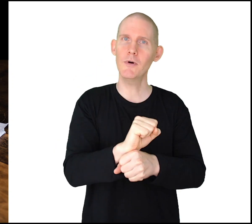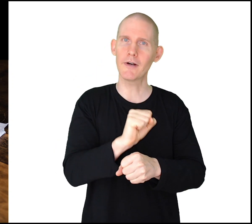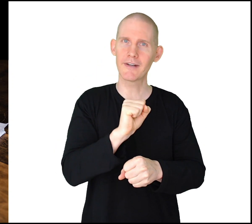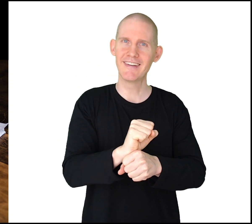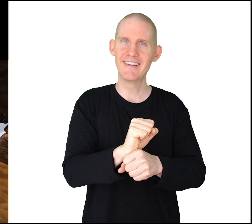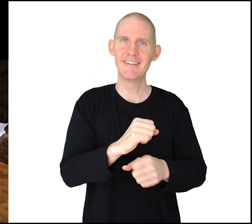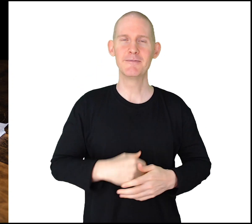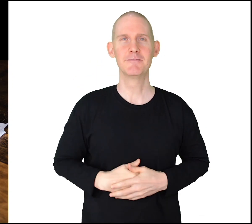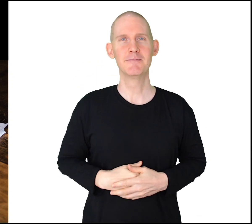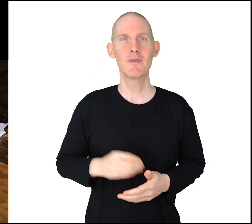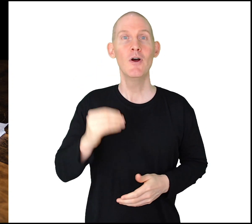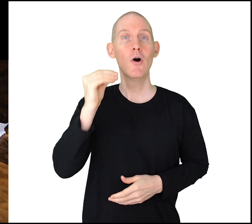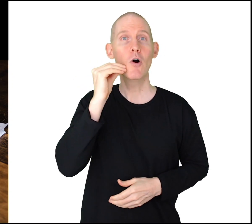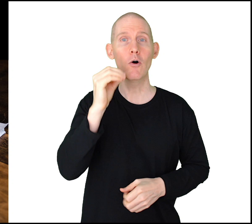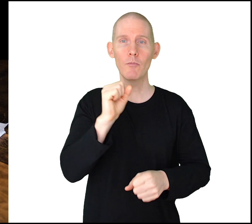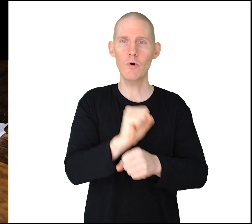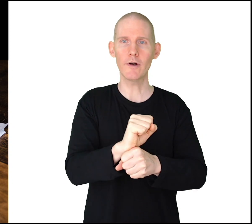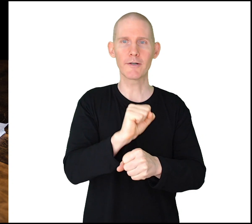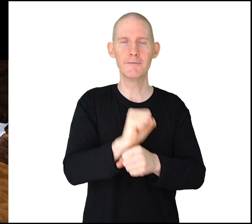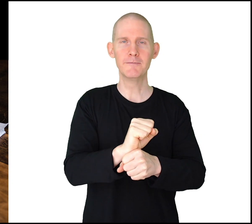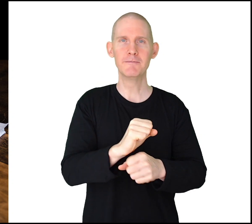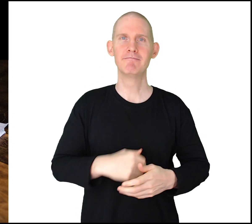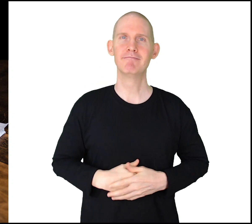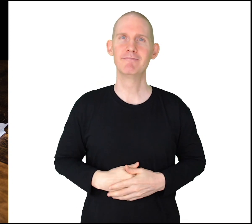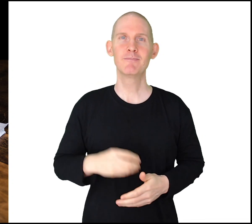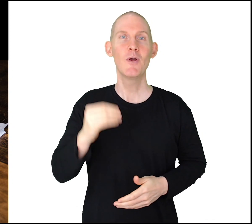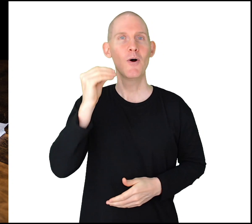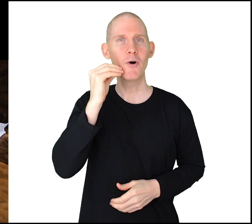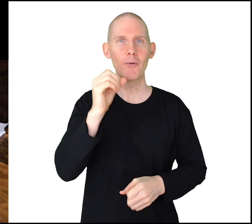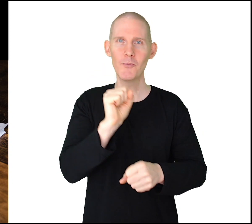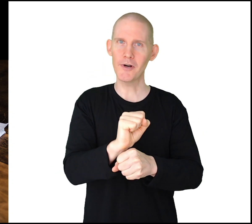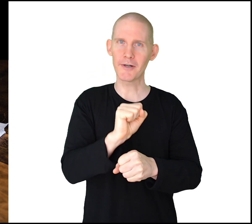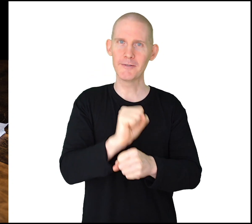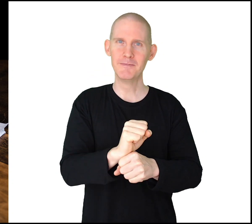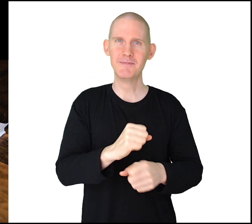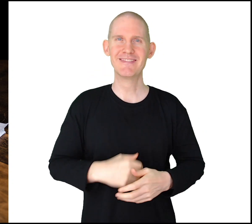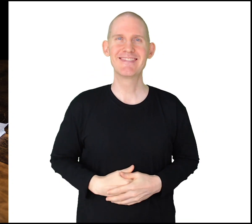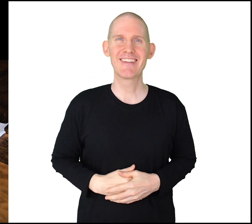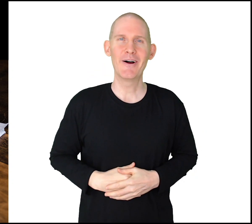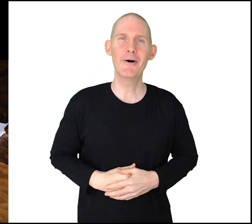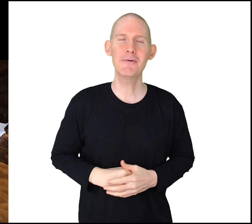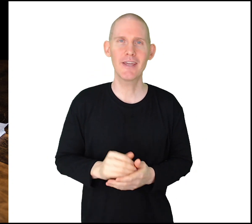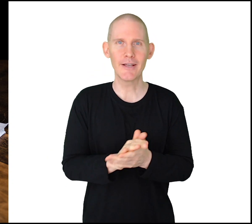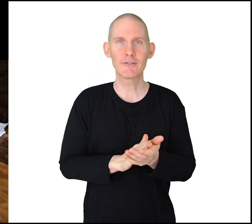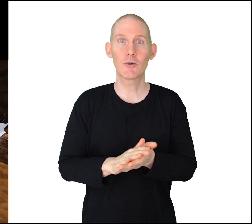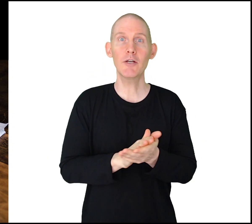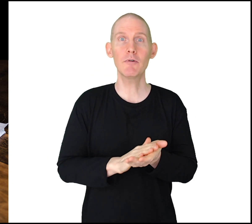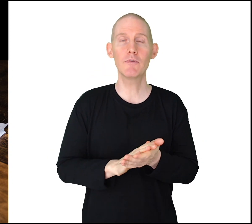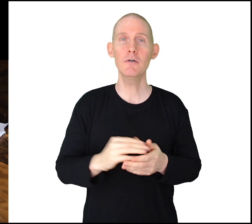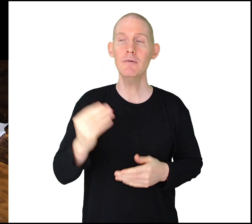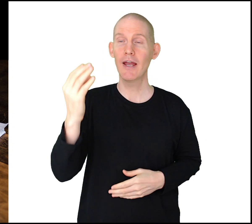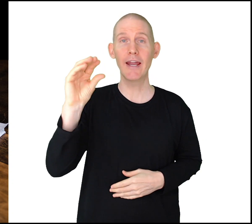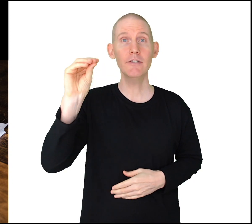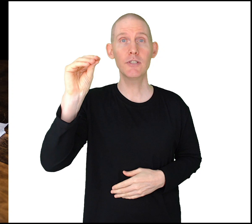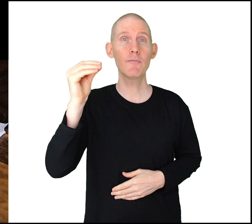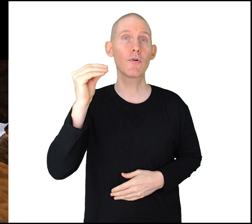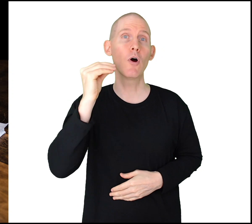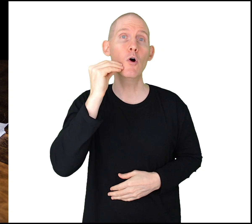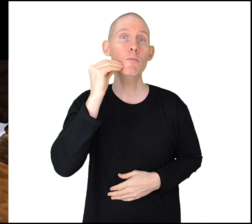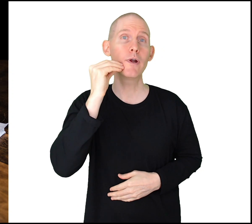work. Homework. Homework. Okay, so quick review. Hand shape for home right